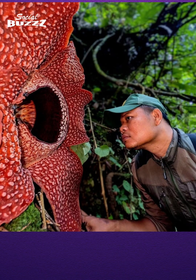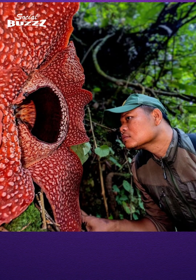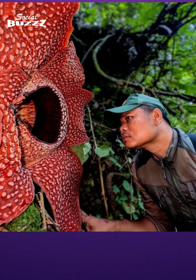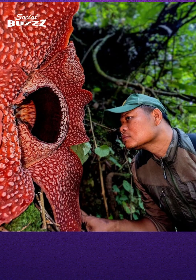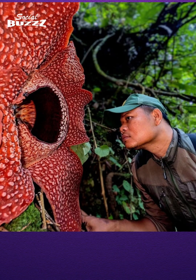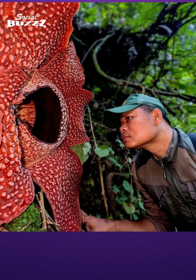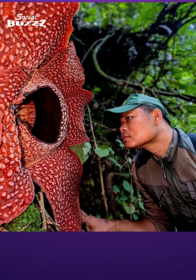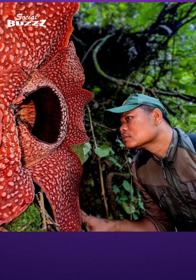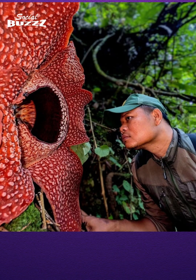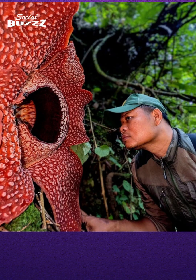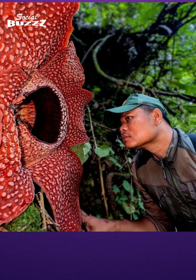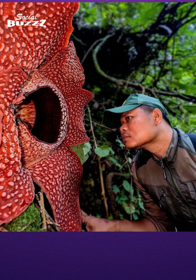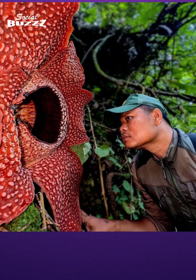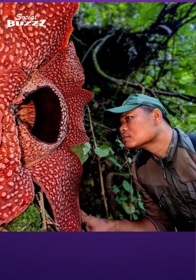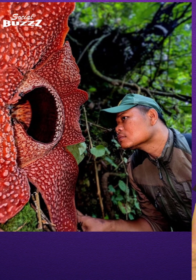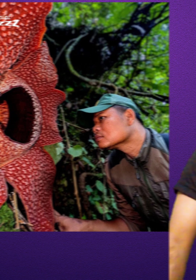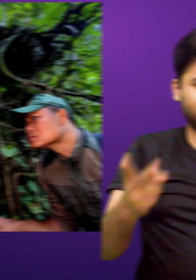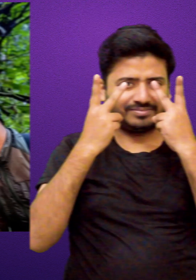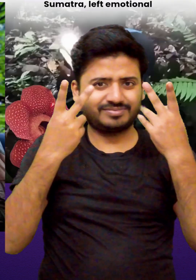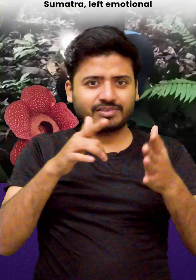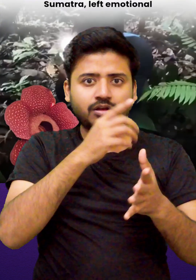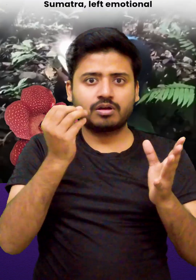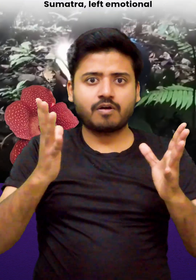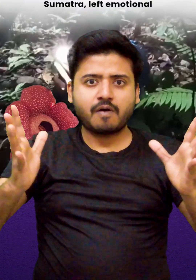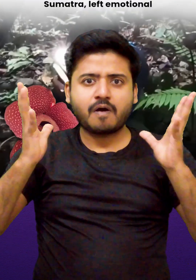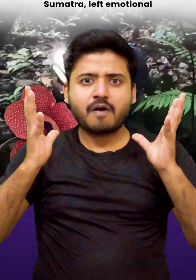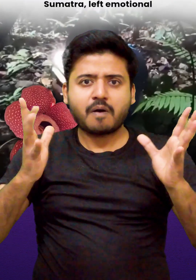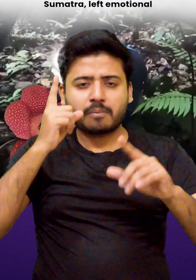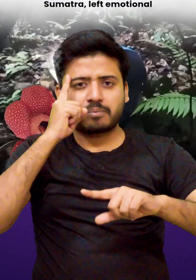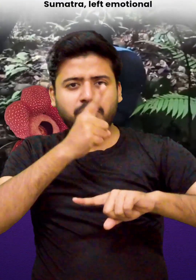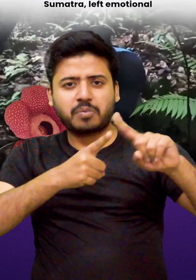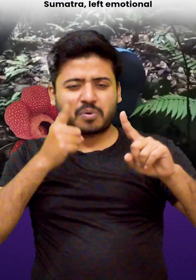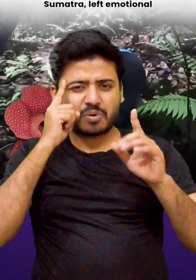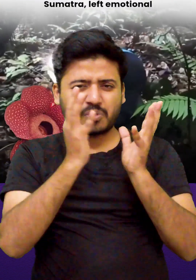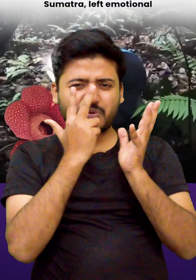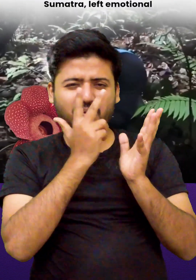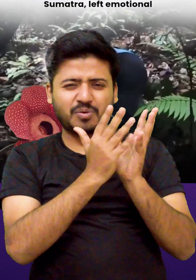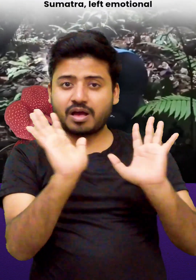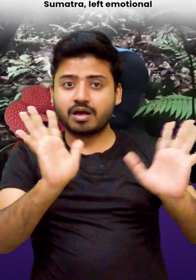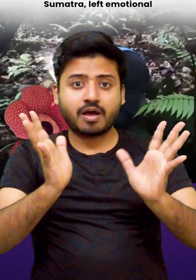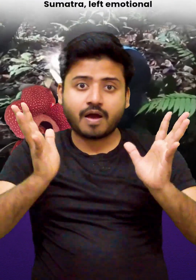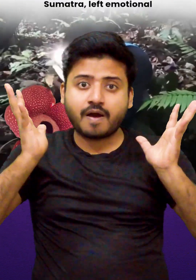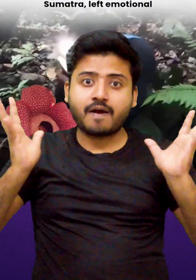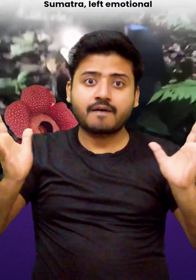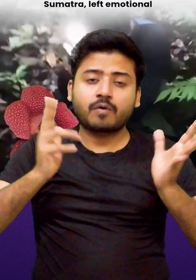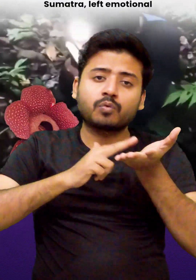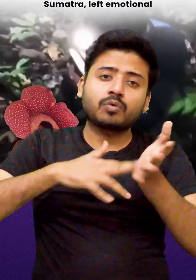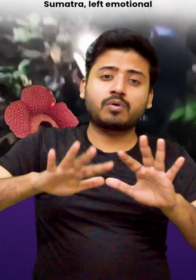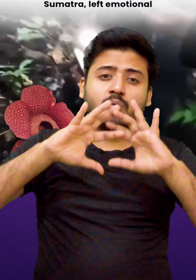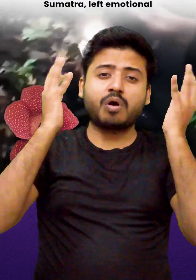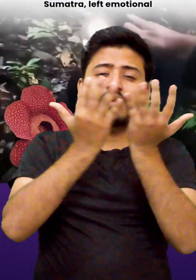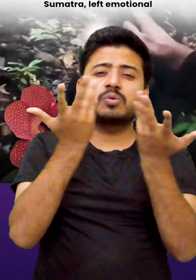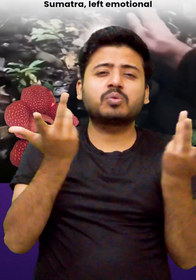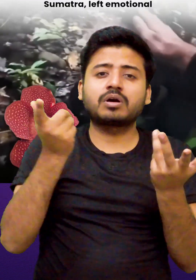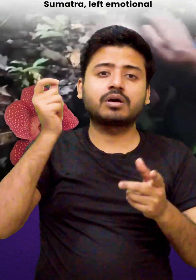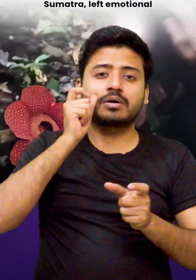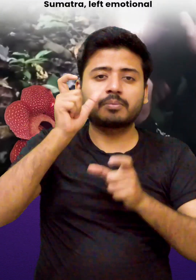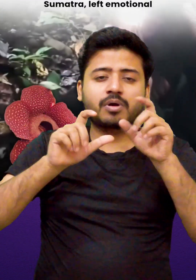days, seeing it in the wild is incredibly rare, something many scientists never experience in their entire careers. The